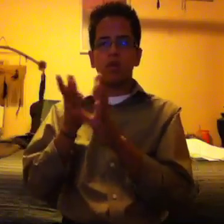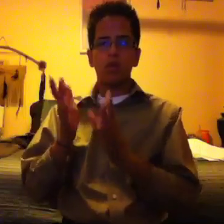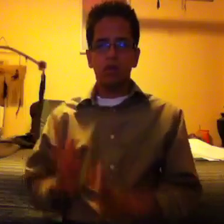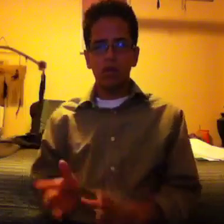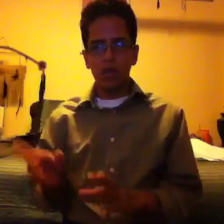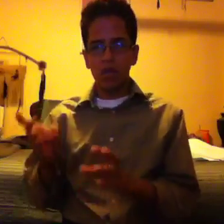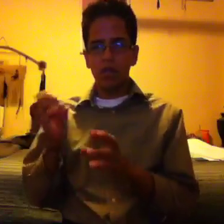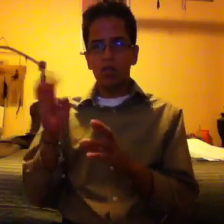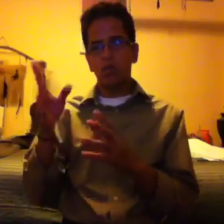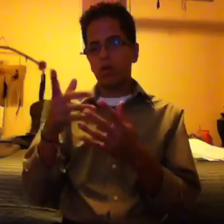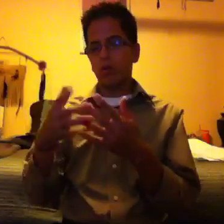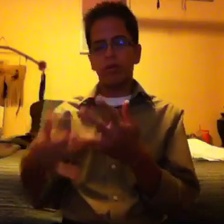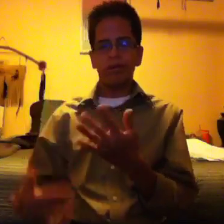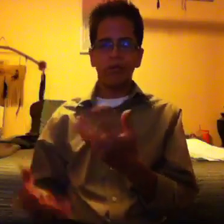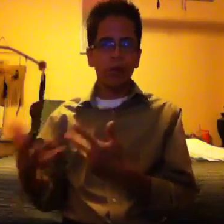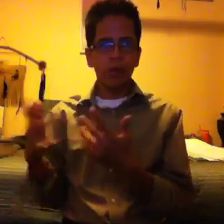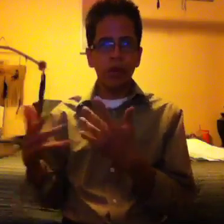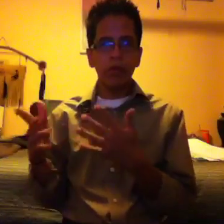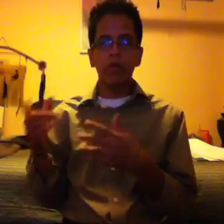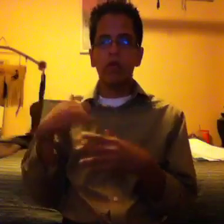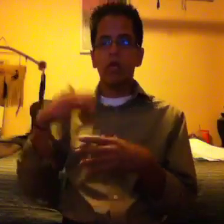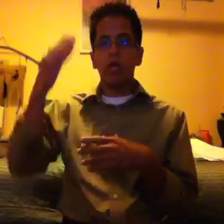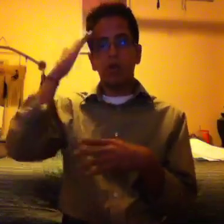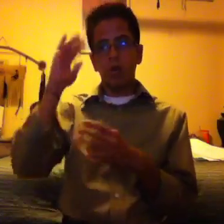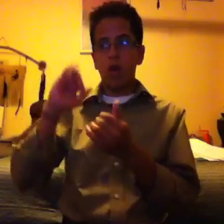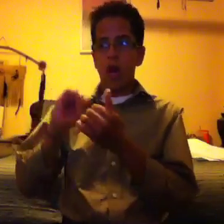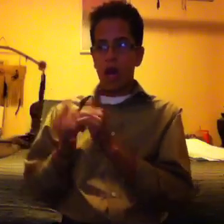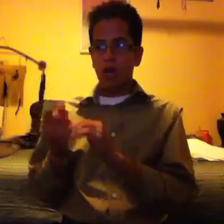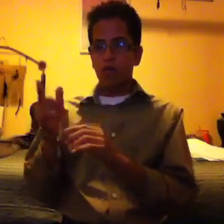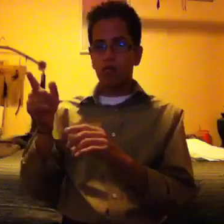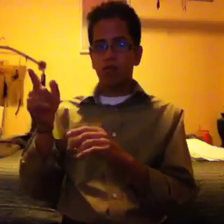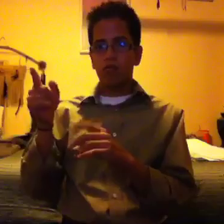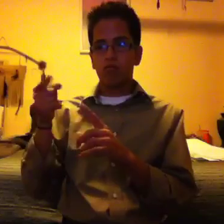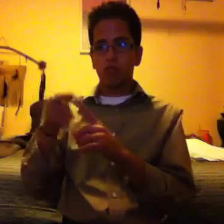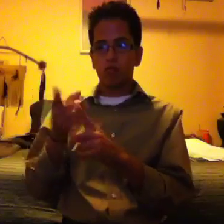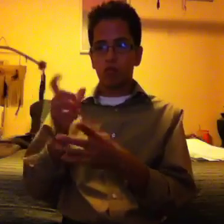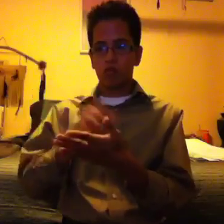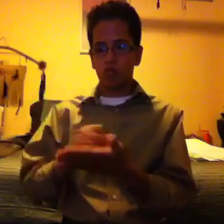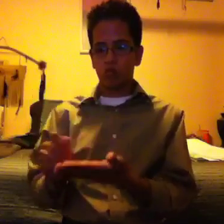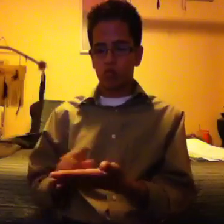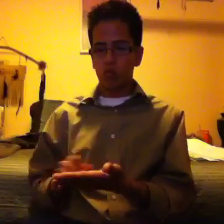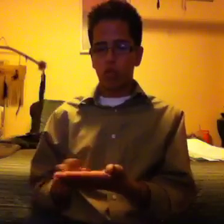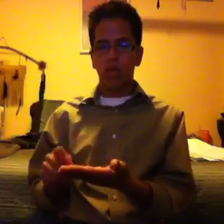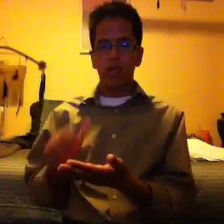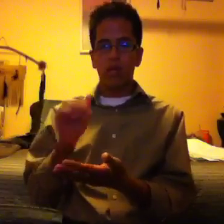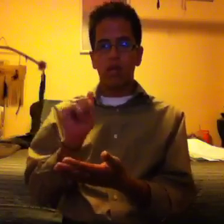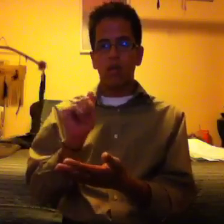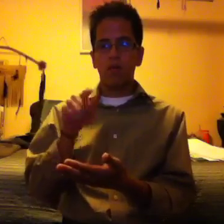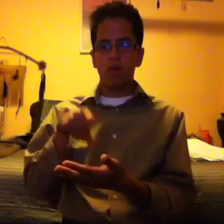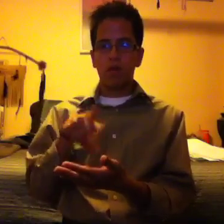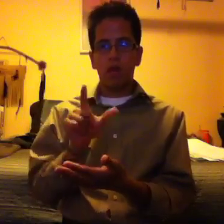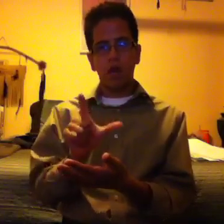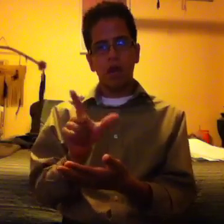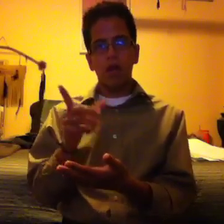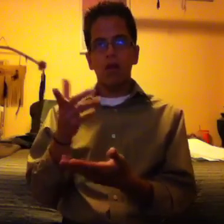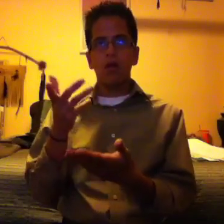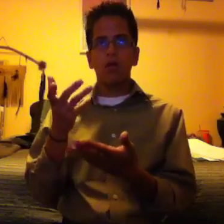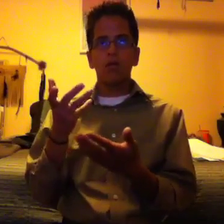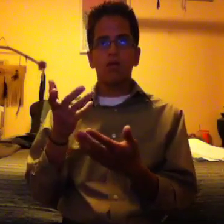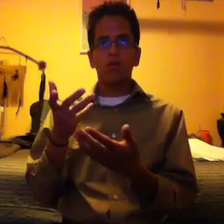for students who were thinking about becoming academics. And like I said, these are just 2 examples of how you